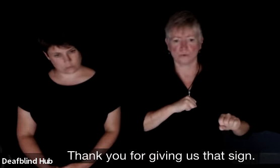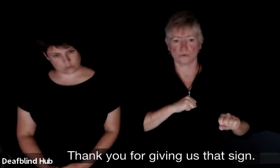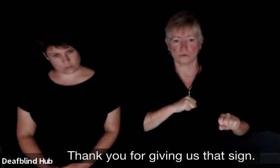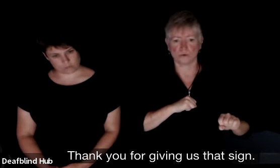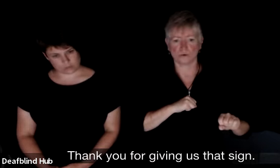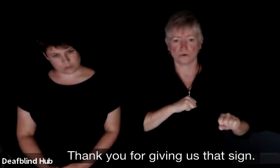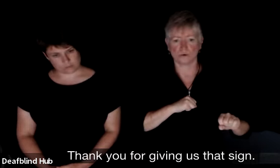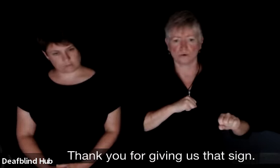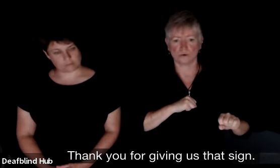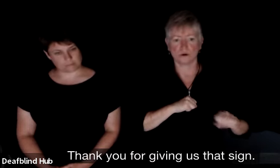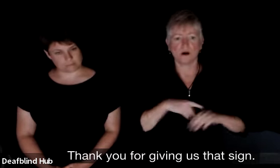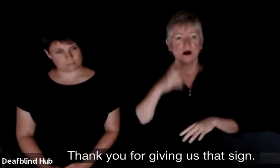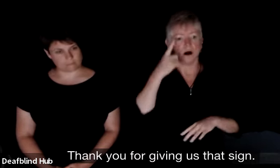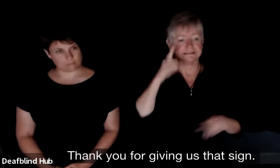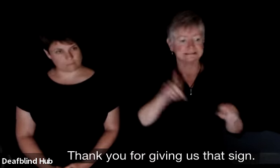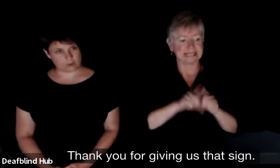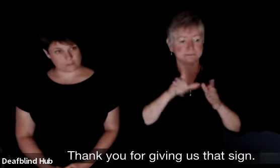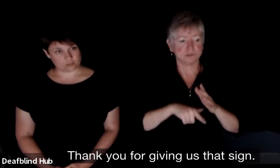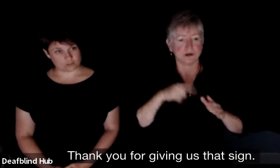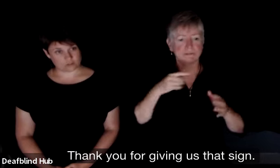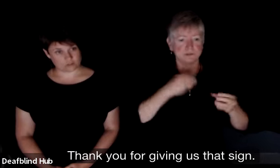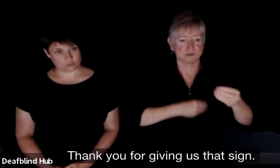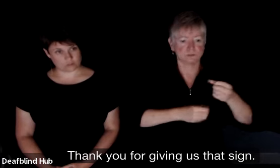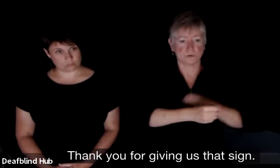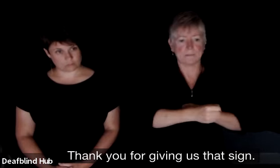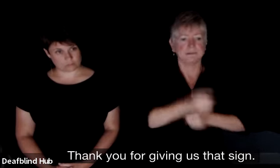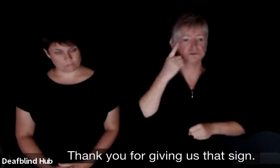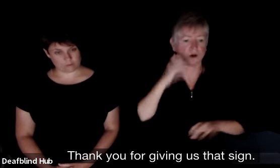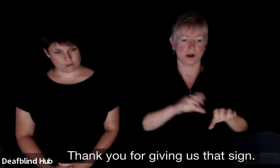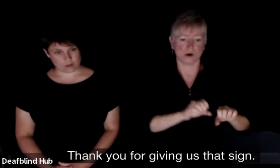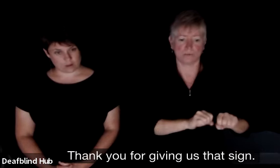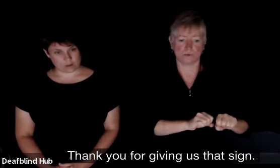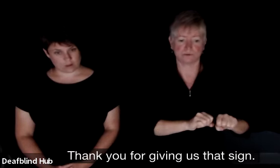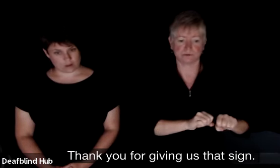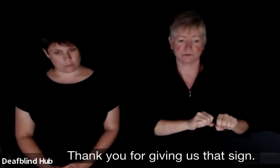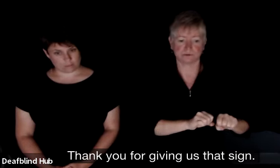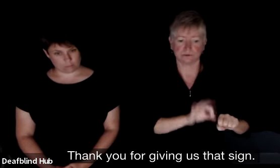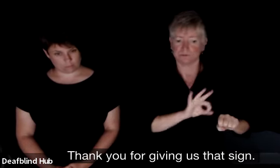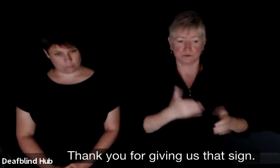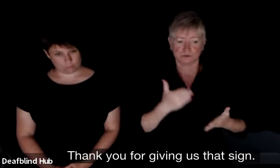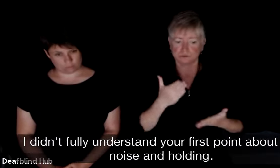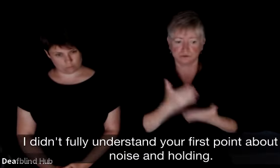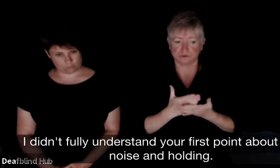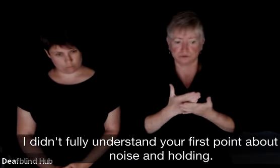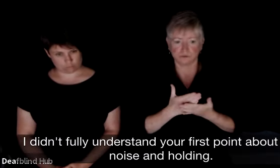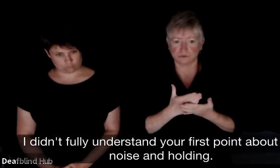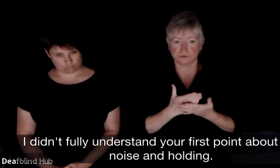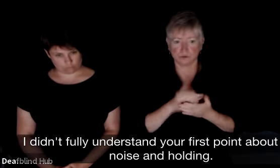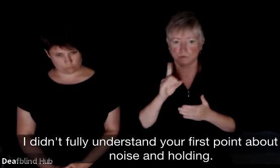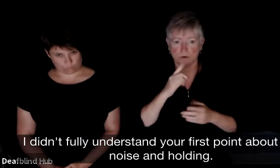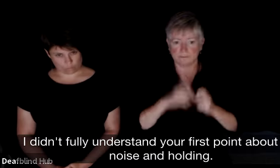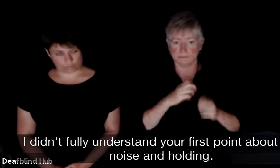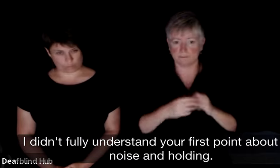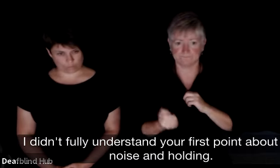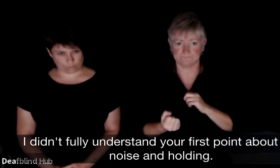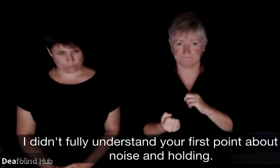I've been trying to pause at swap overs, so I'm not sure what the issue